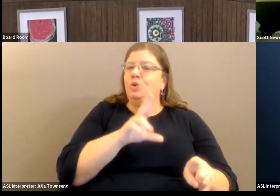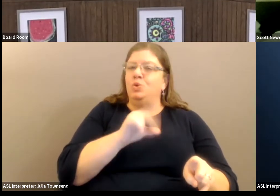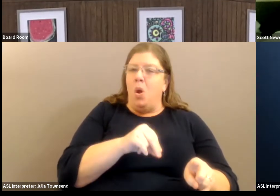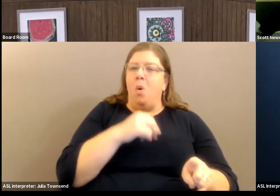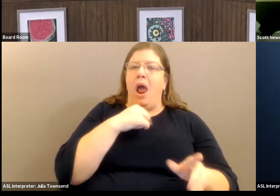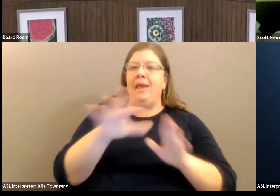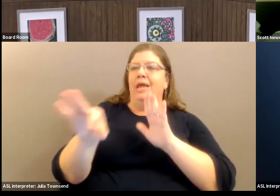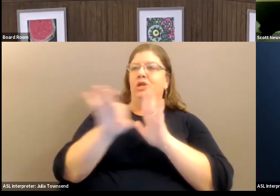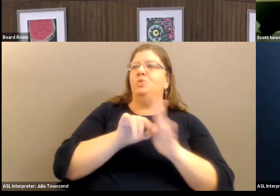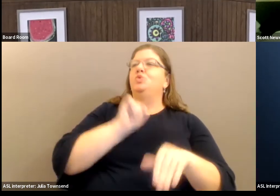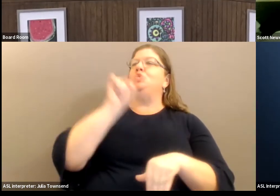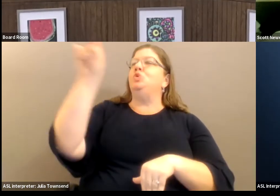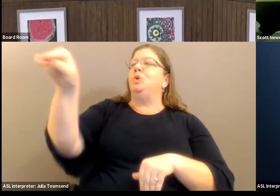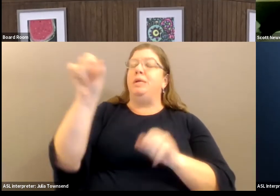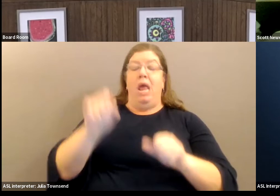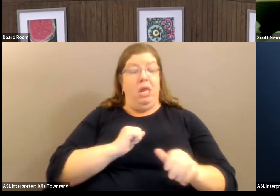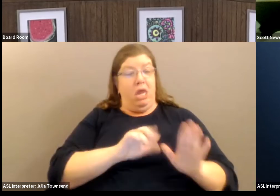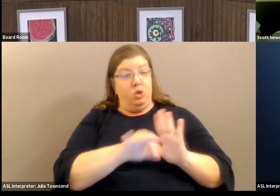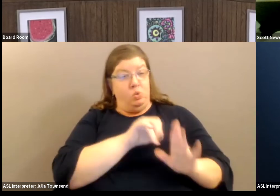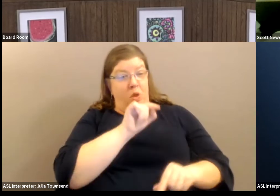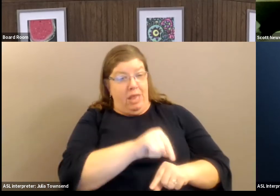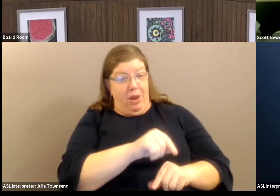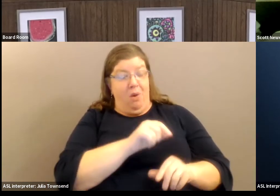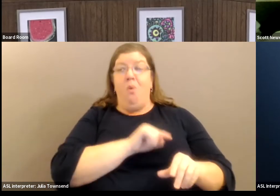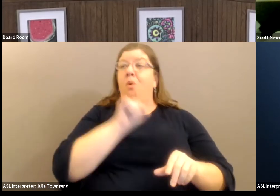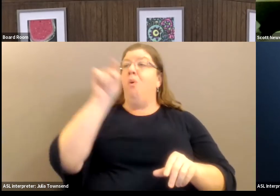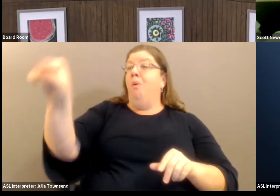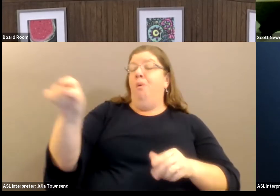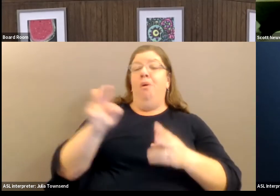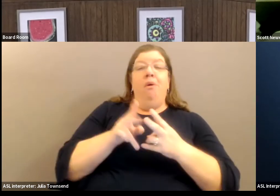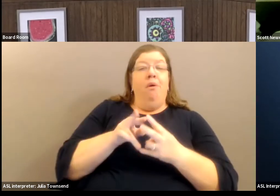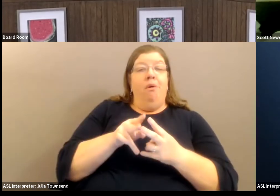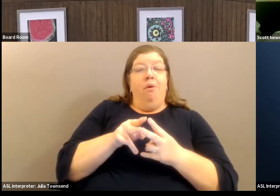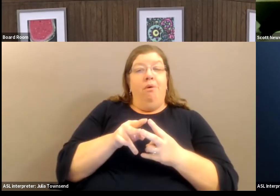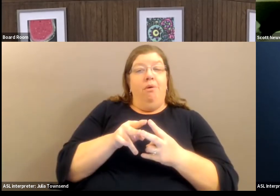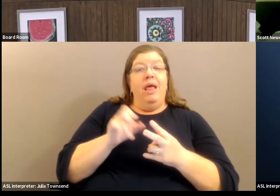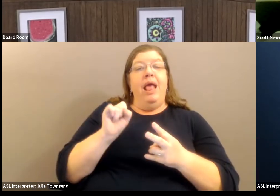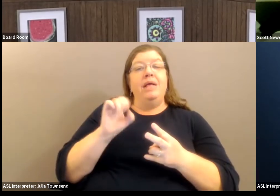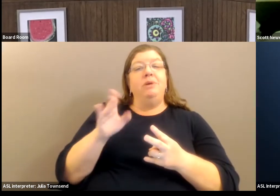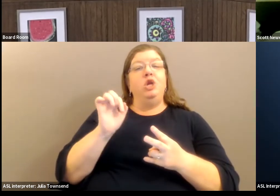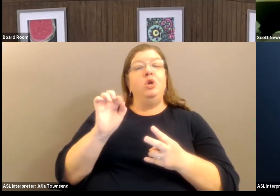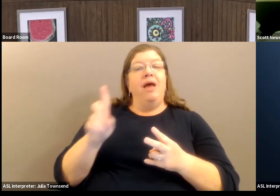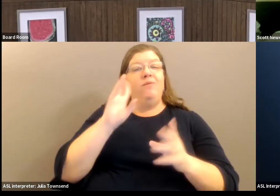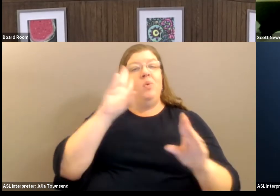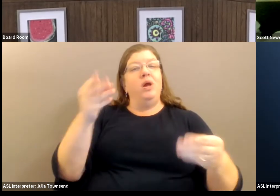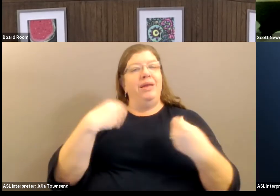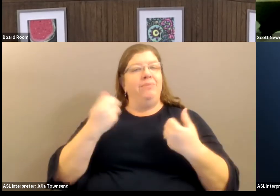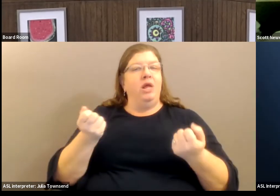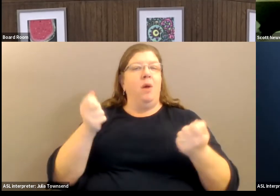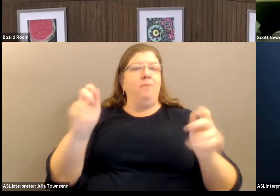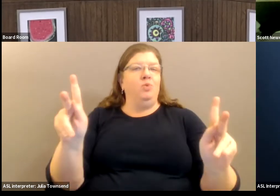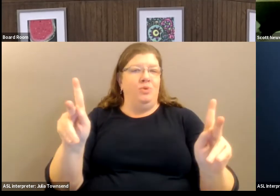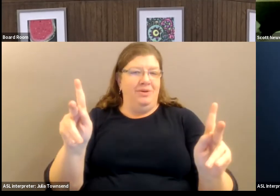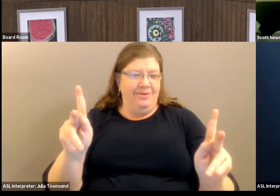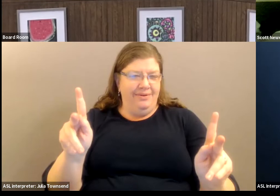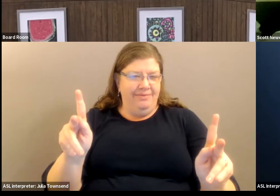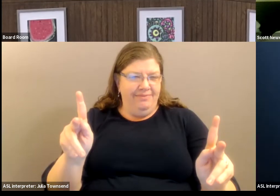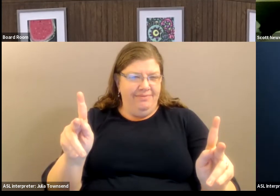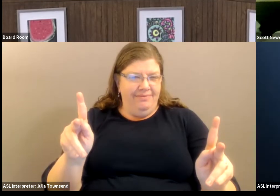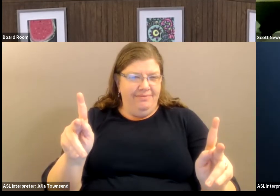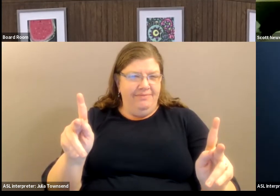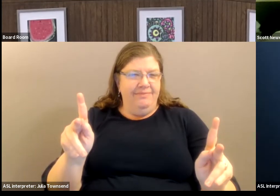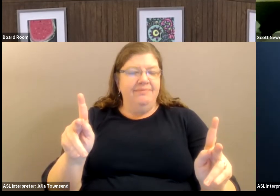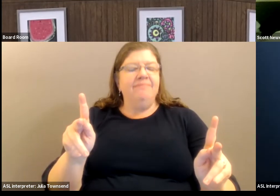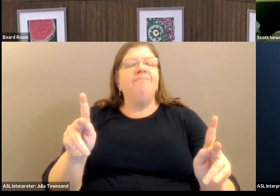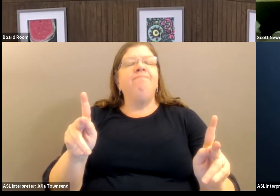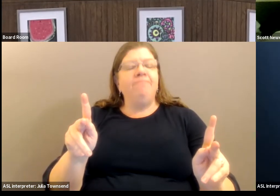choice, I will go there. But if I want to go to a different school, SB Unified gives that opportunity. And it